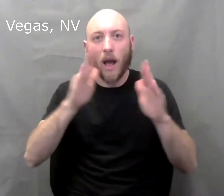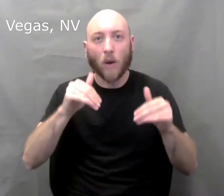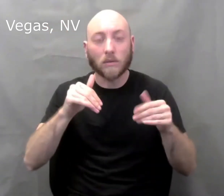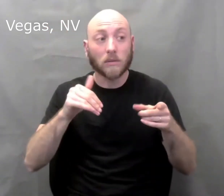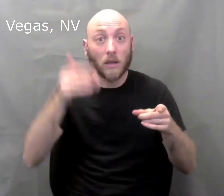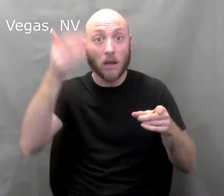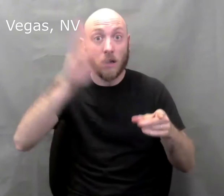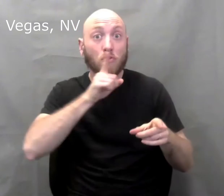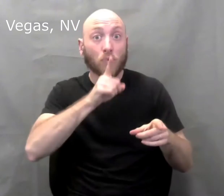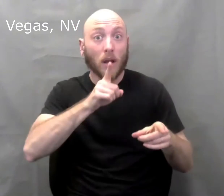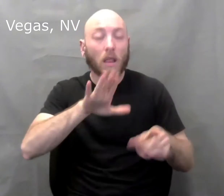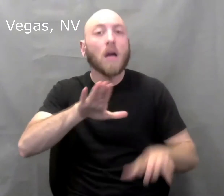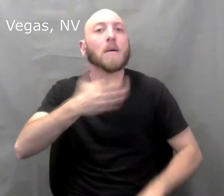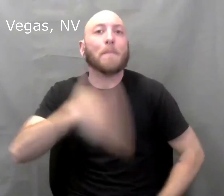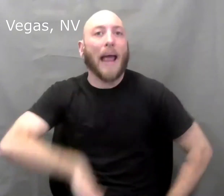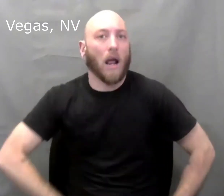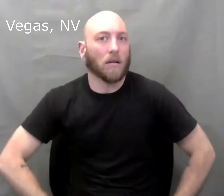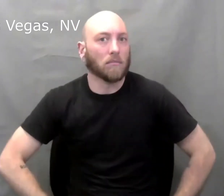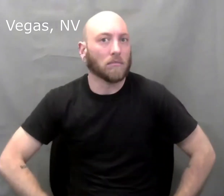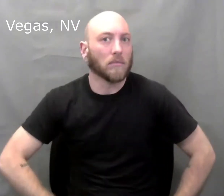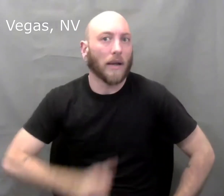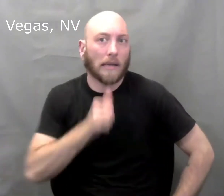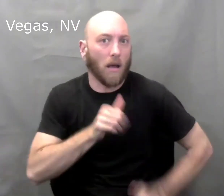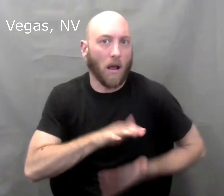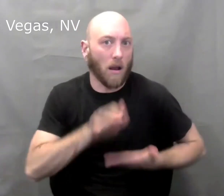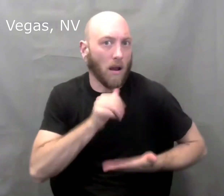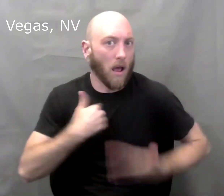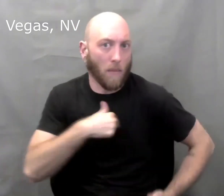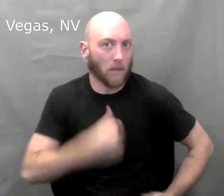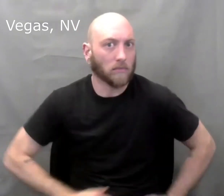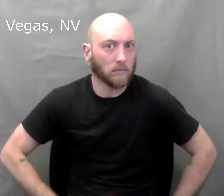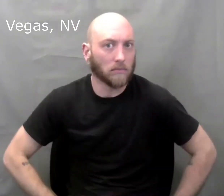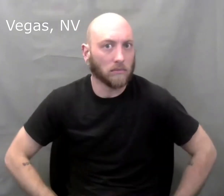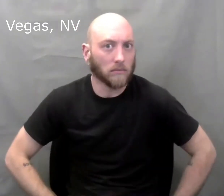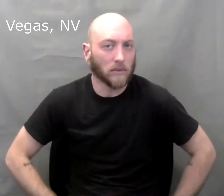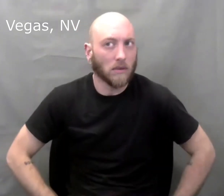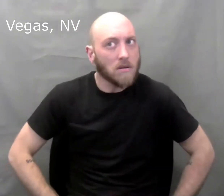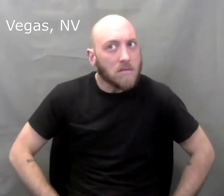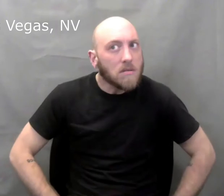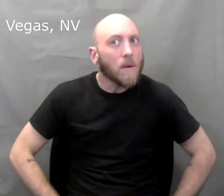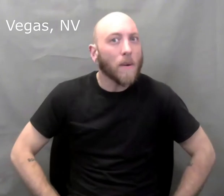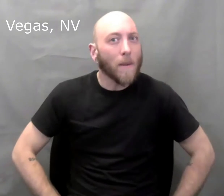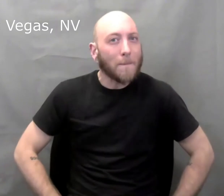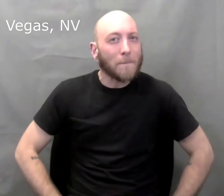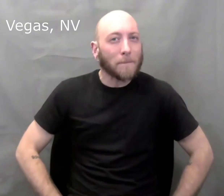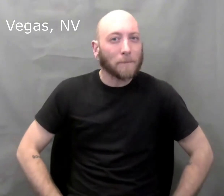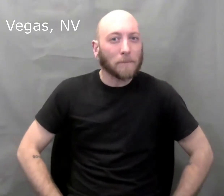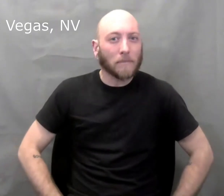he was a bad thing. And so it was this really strange hill that I had to